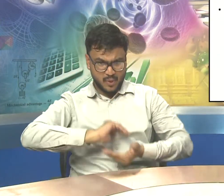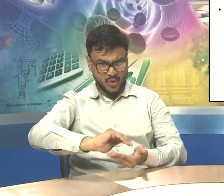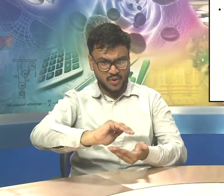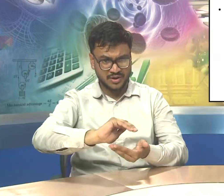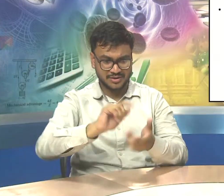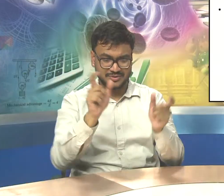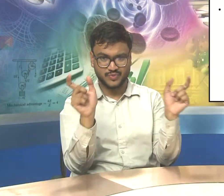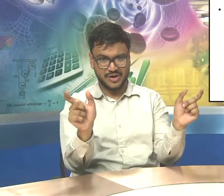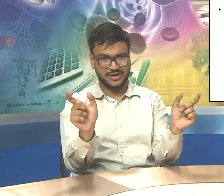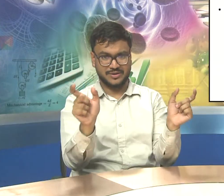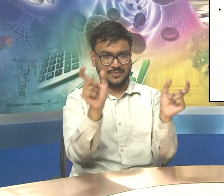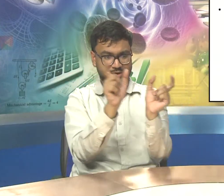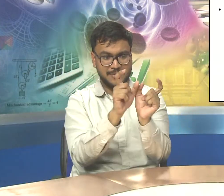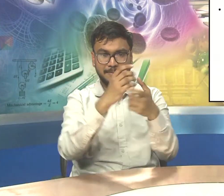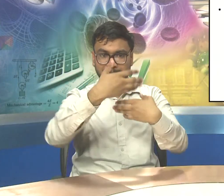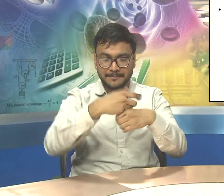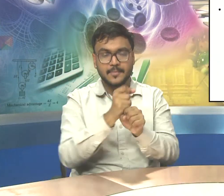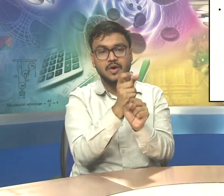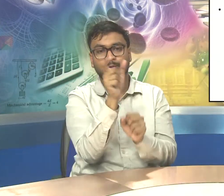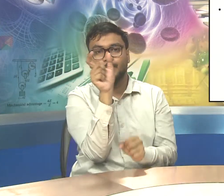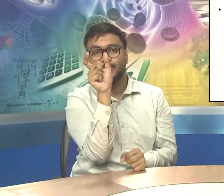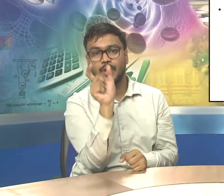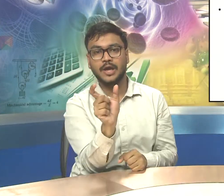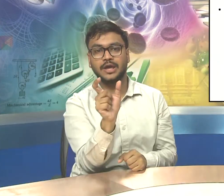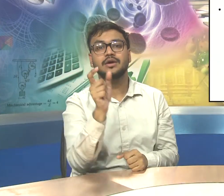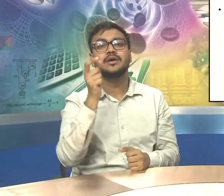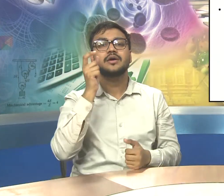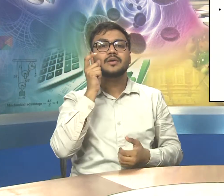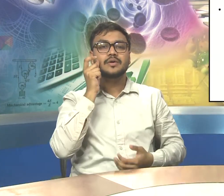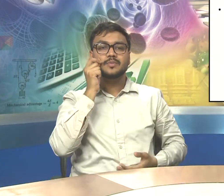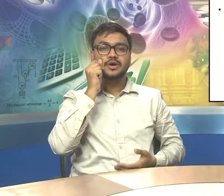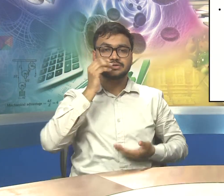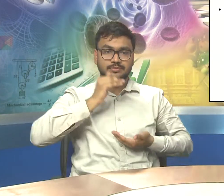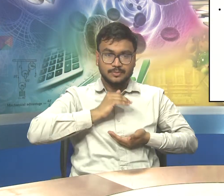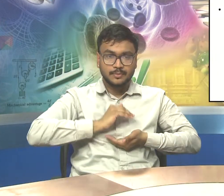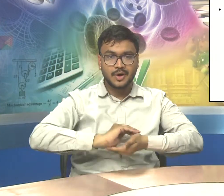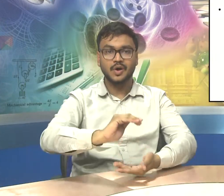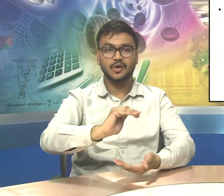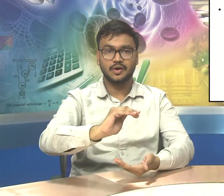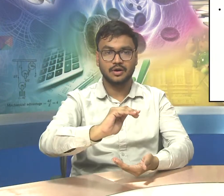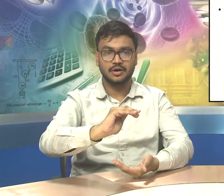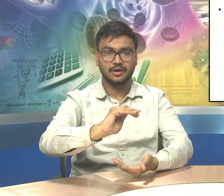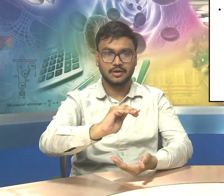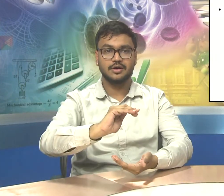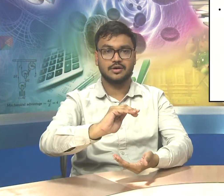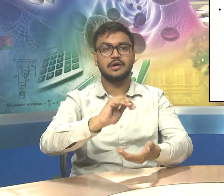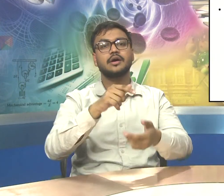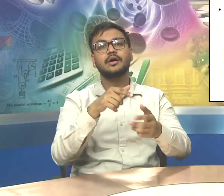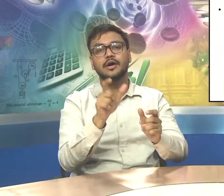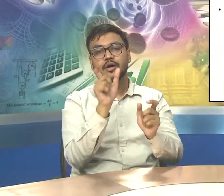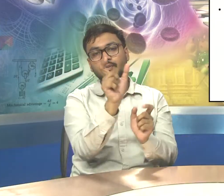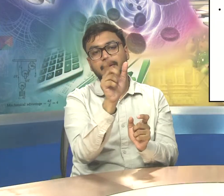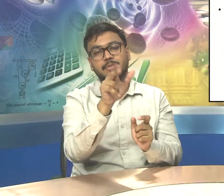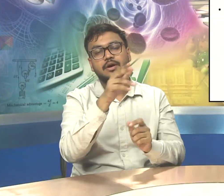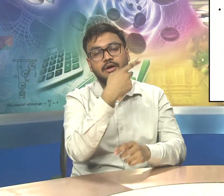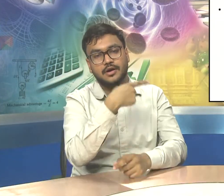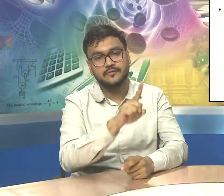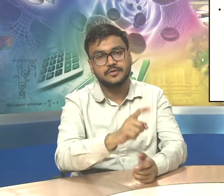son. First, we have to sign the man and second is born. So we get the sign